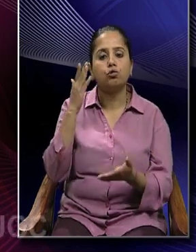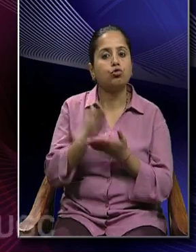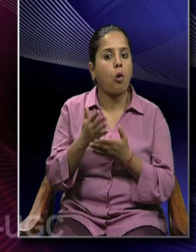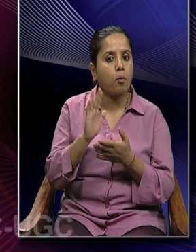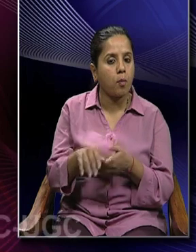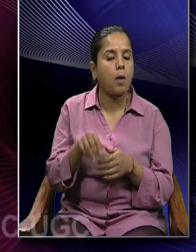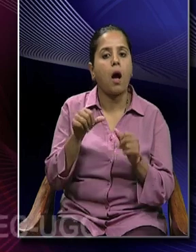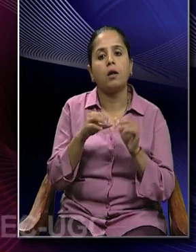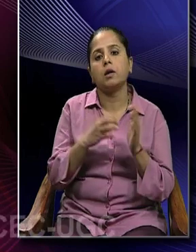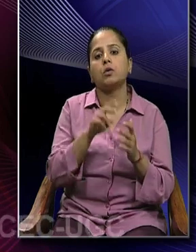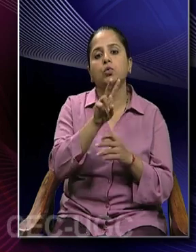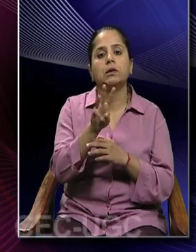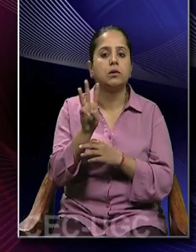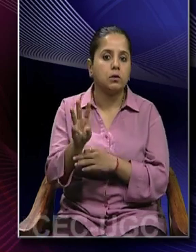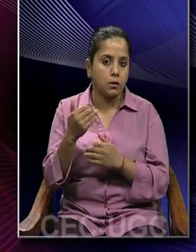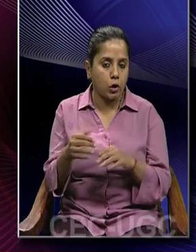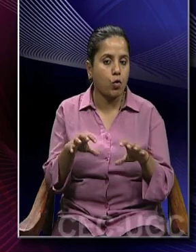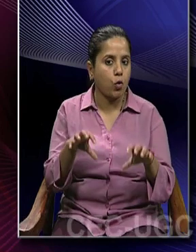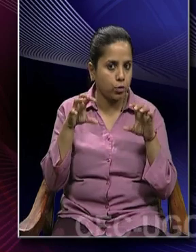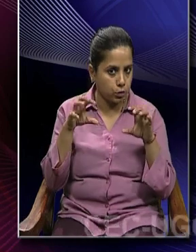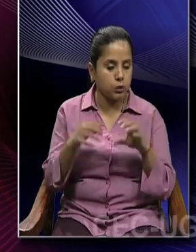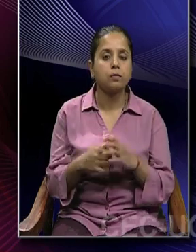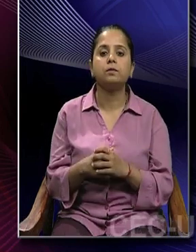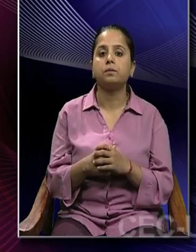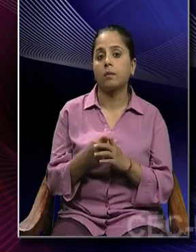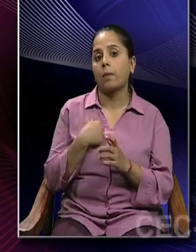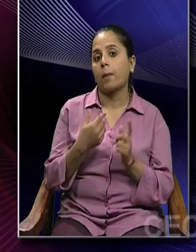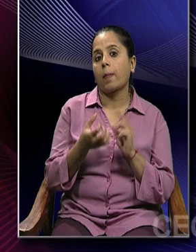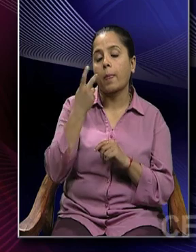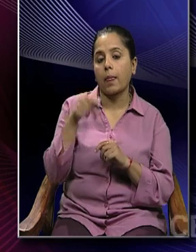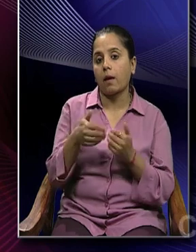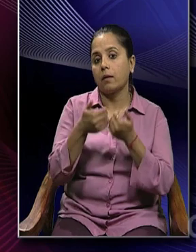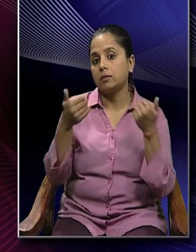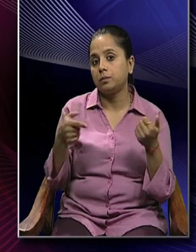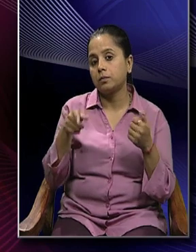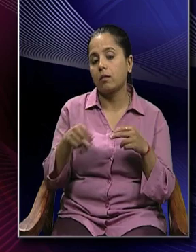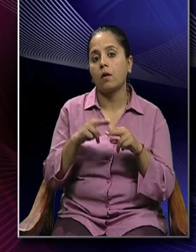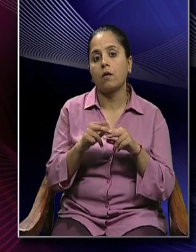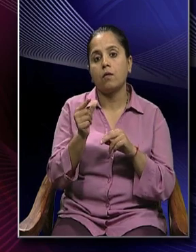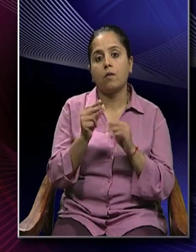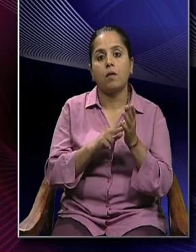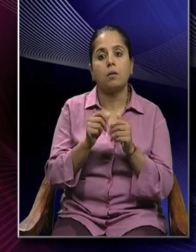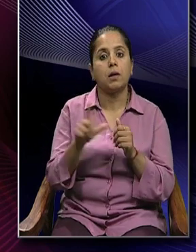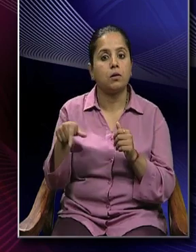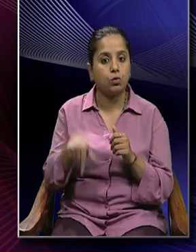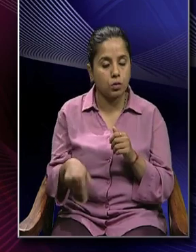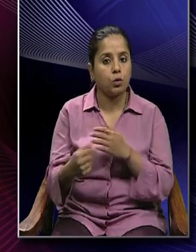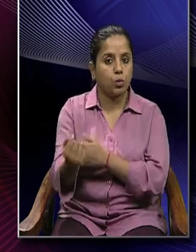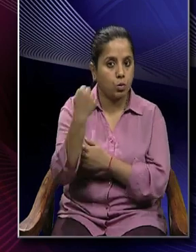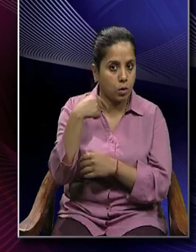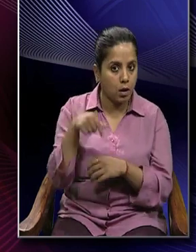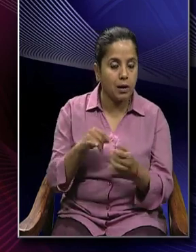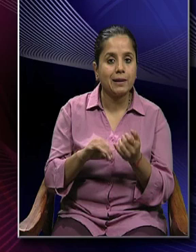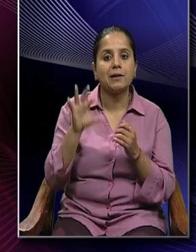Article 23 of the constitution. We find that apart from the fundamental rights, the directive principles of the